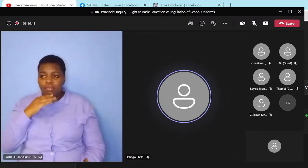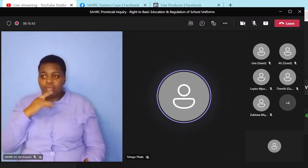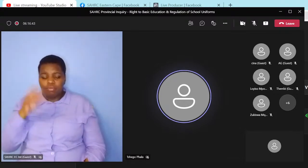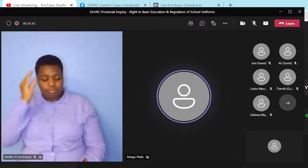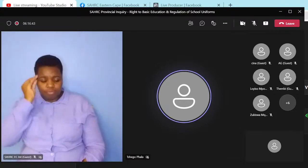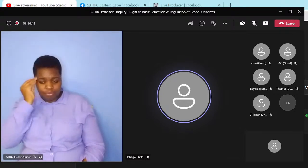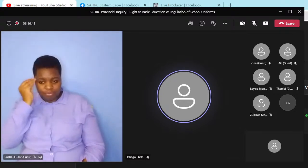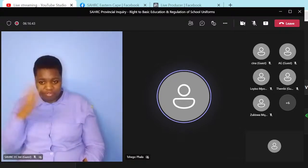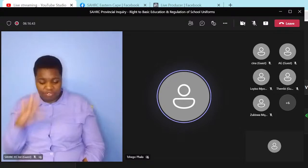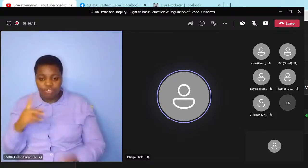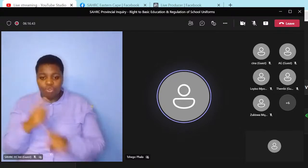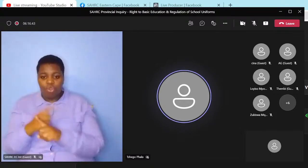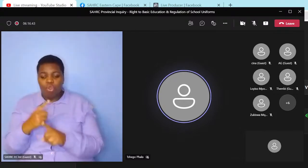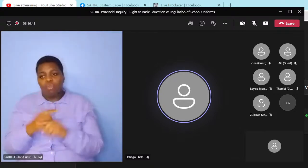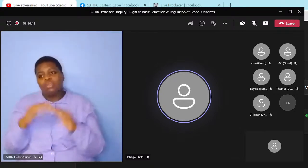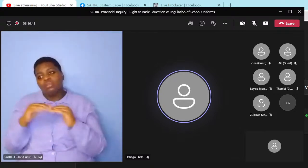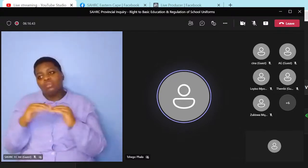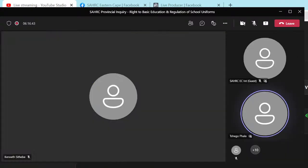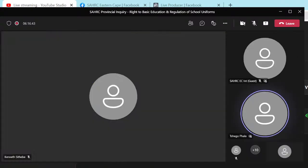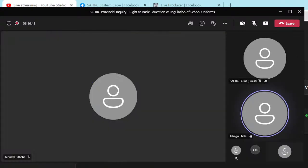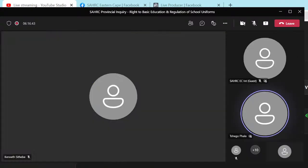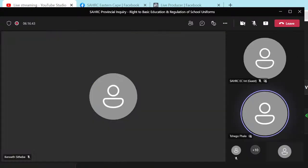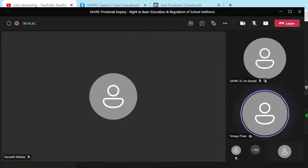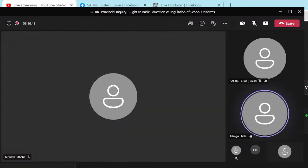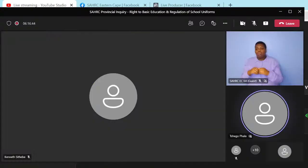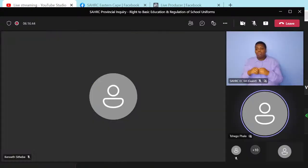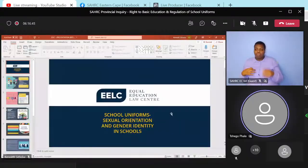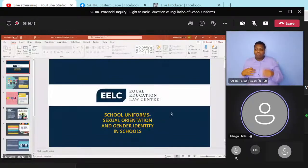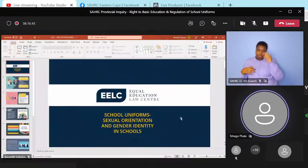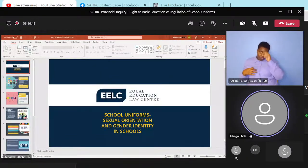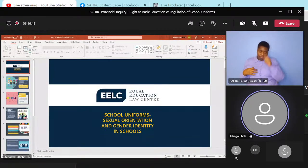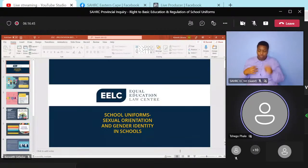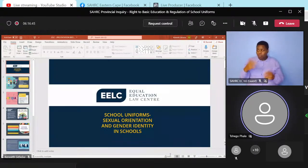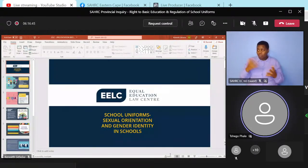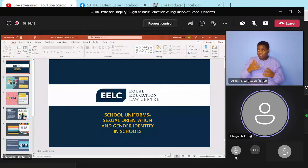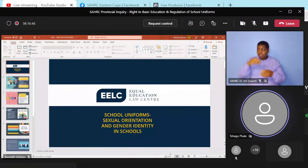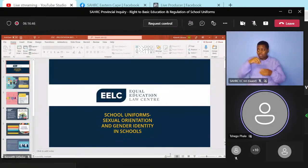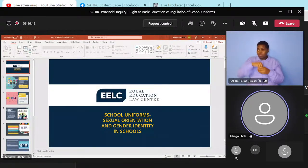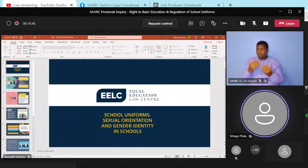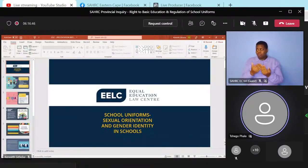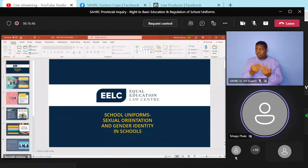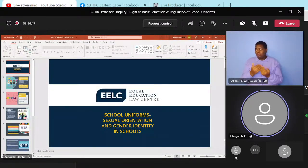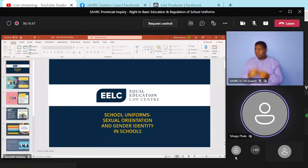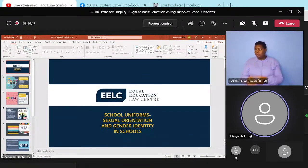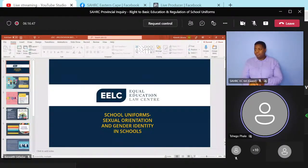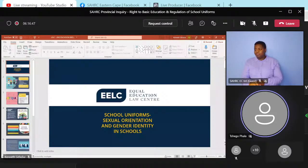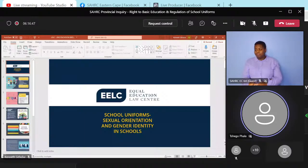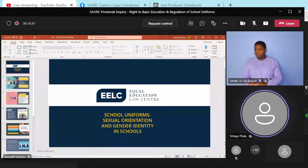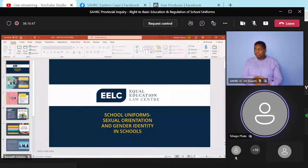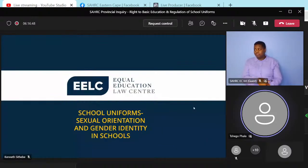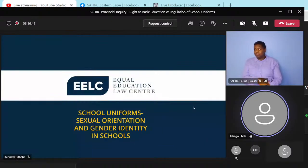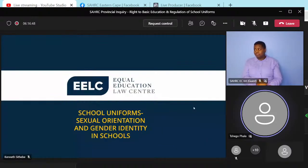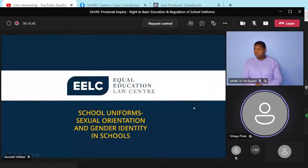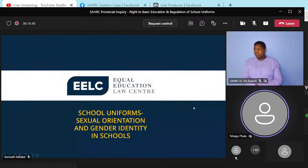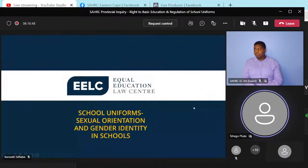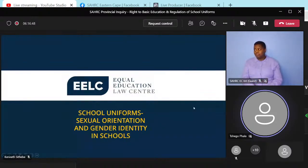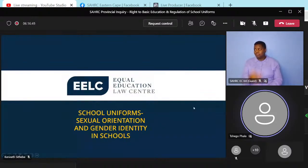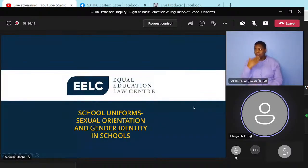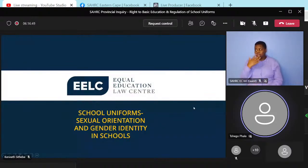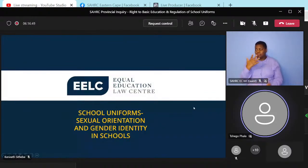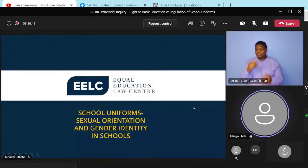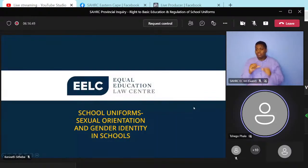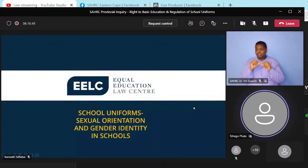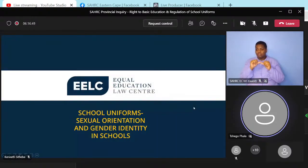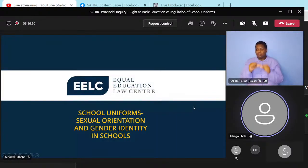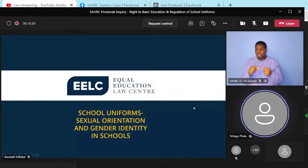experienced discrimination based on their sexuality and gender in schools. If you could go to, thank you so much, if you could go to